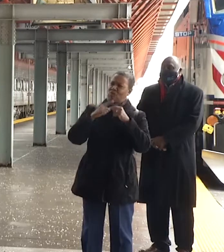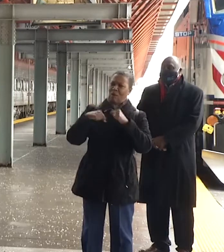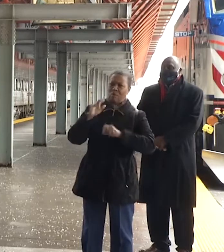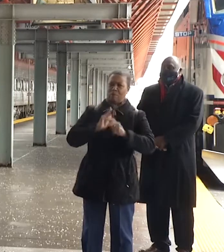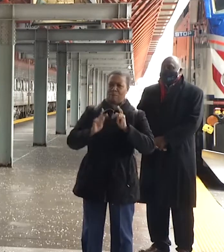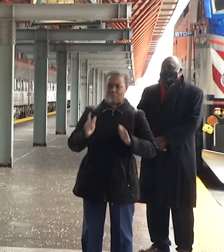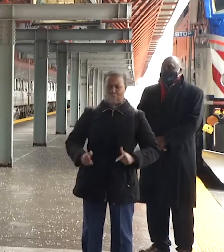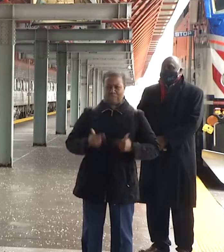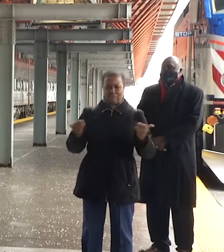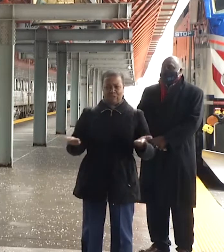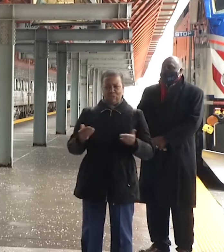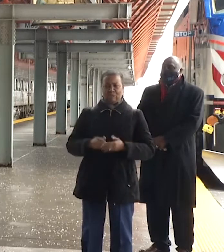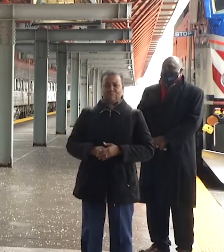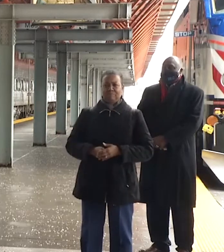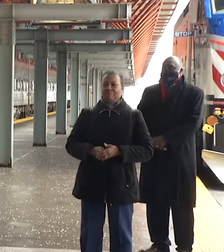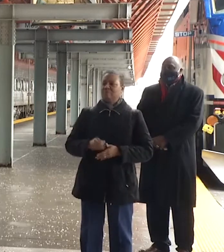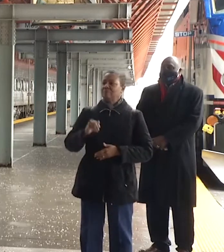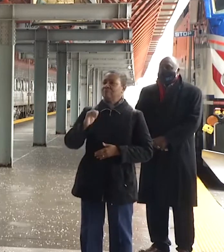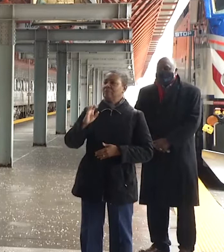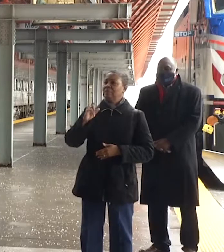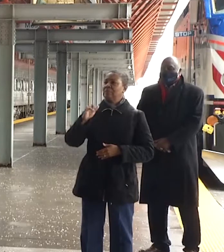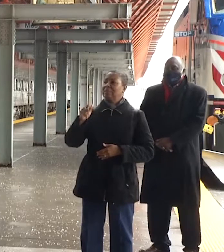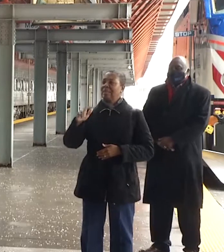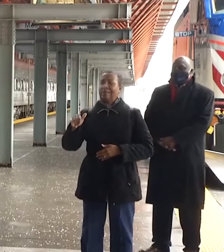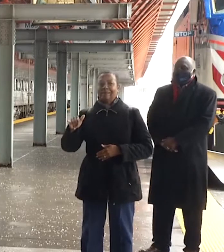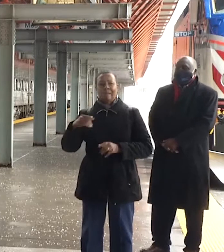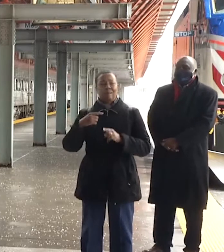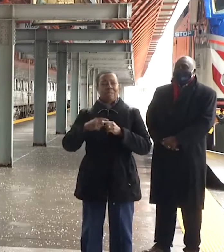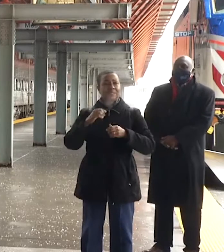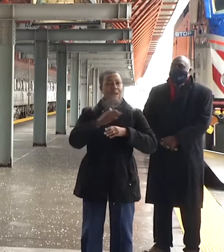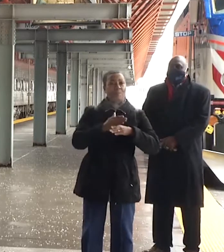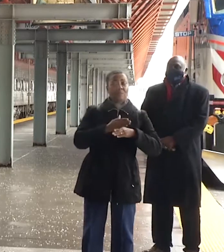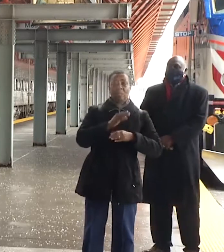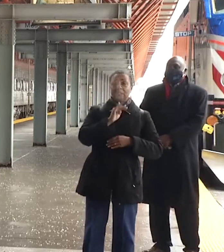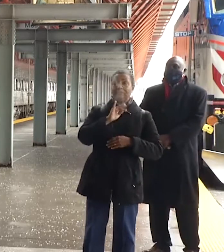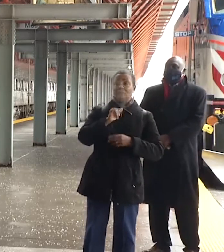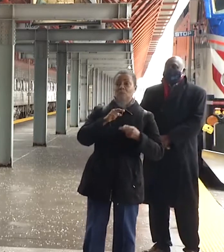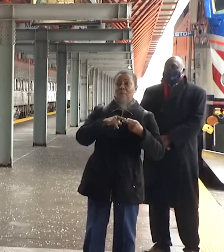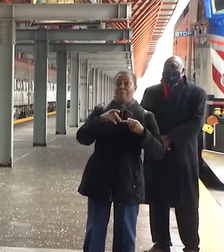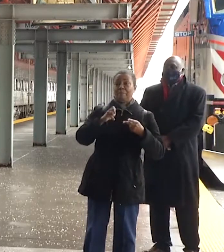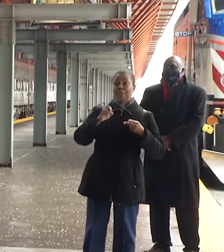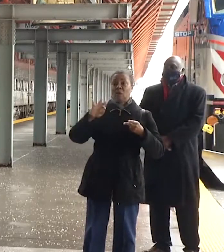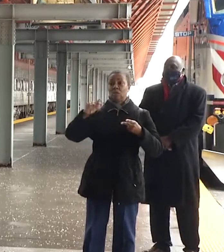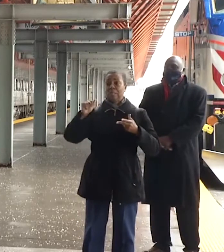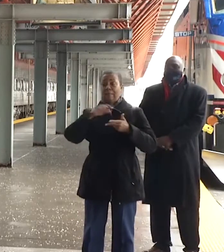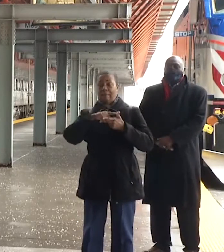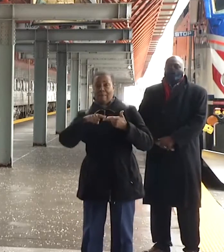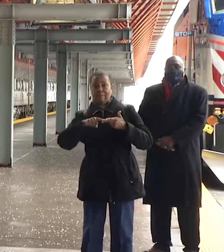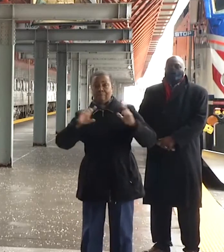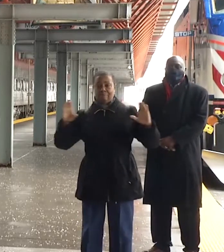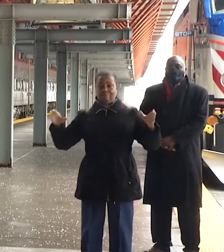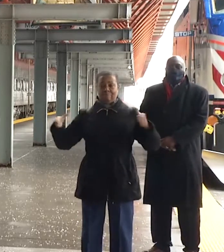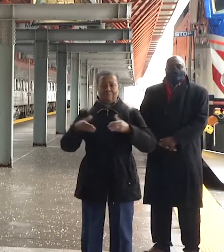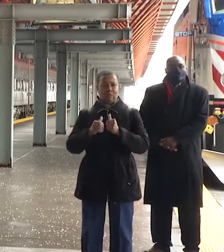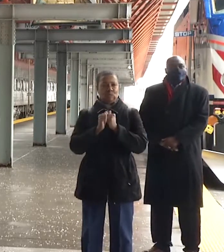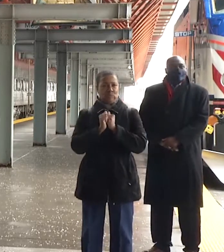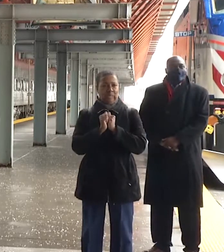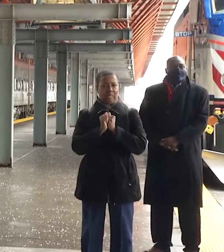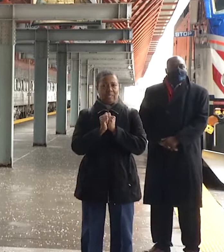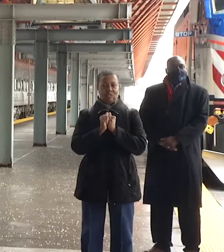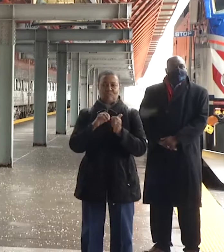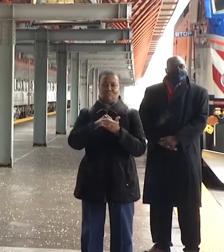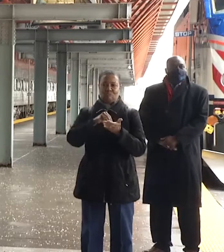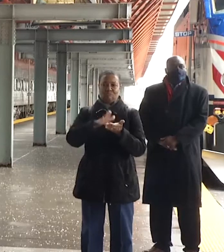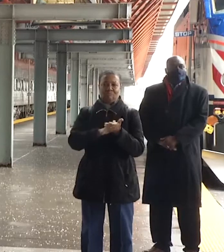residents. Cook County, along with our partners at Metra, PACE, and the RTA, have gathered here today to mark